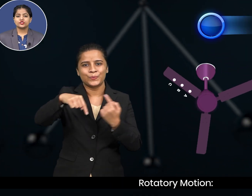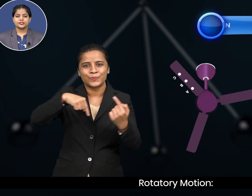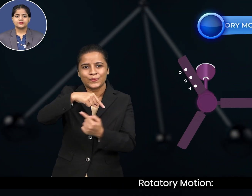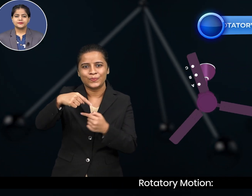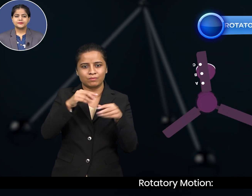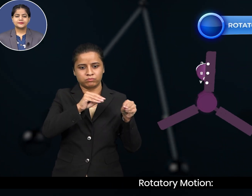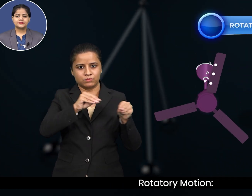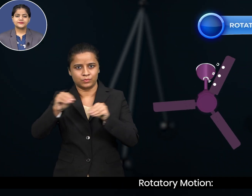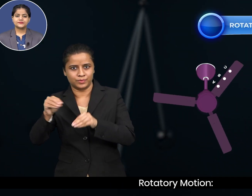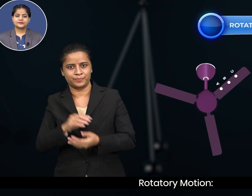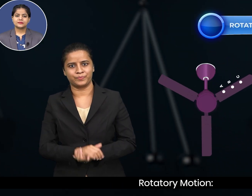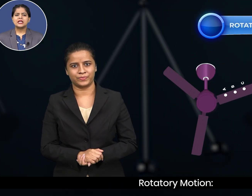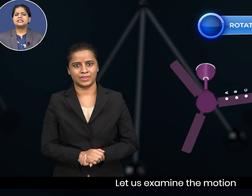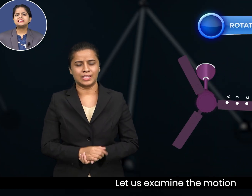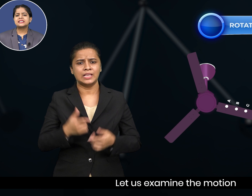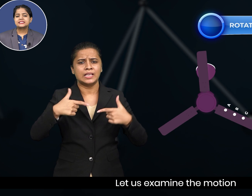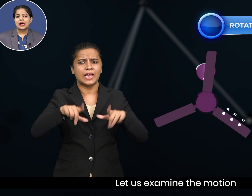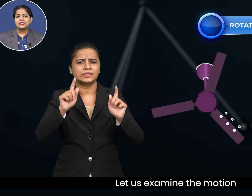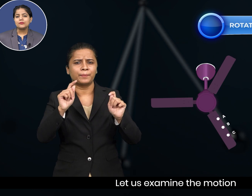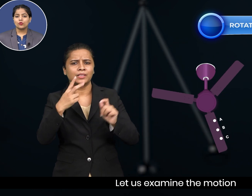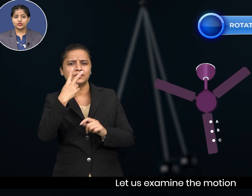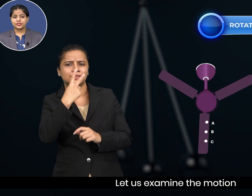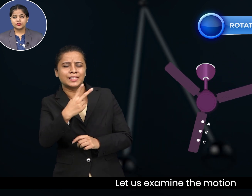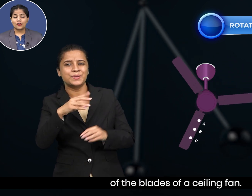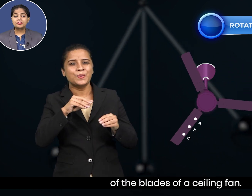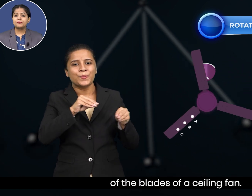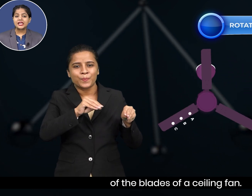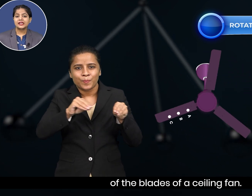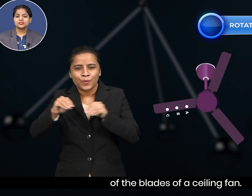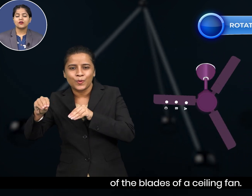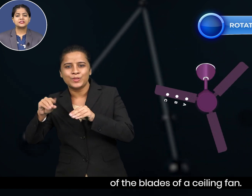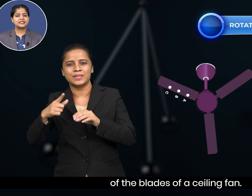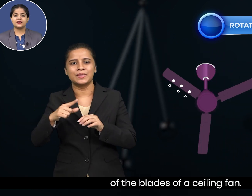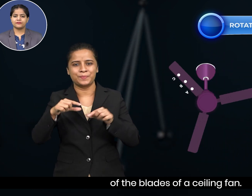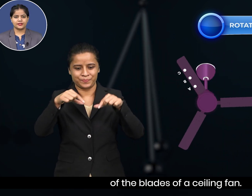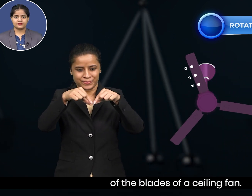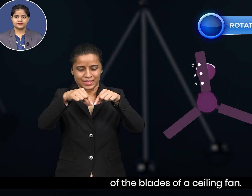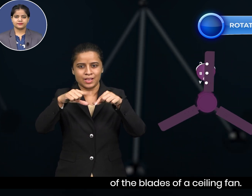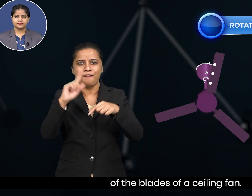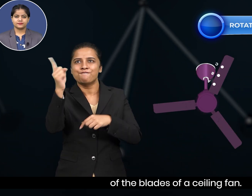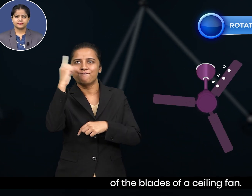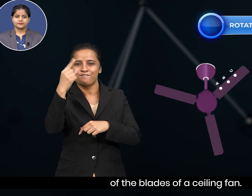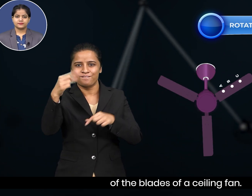Rotatory motion. Let us examine the motion of the blades of a ceiling fan.